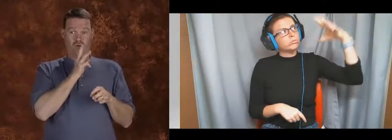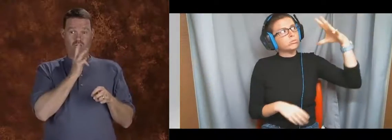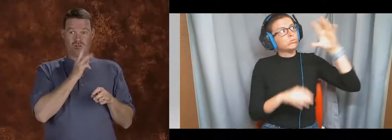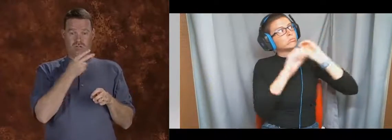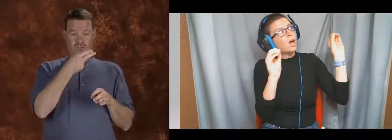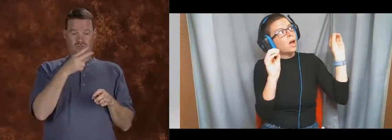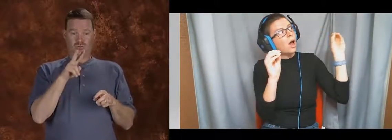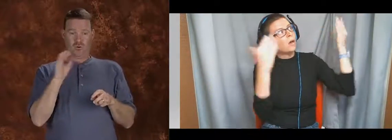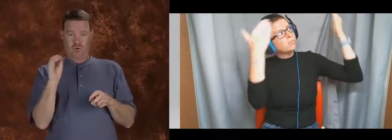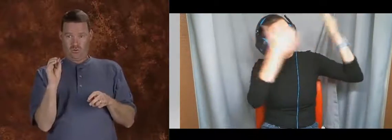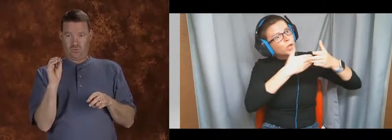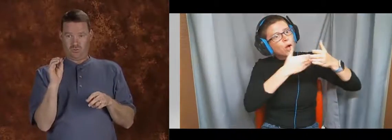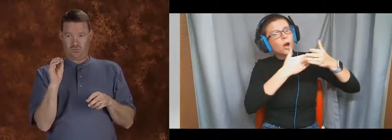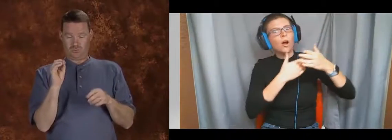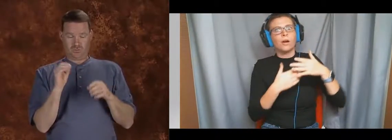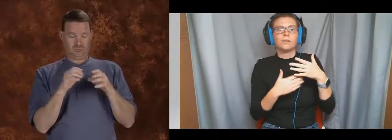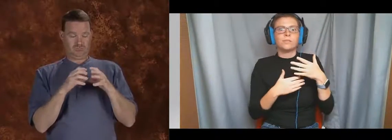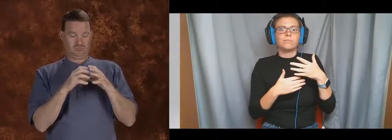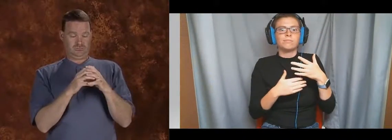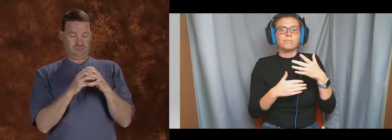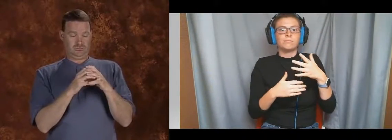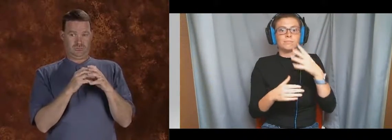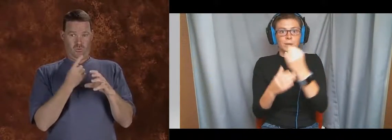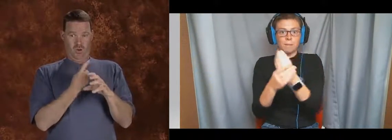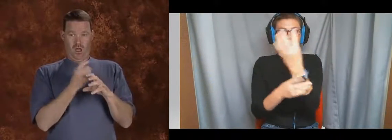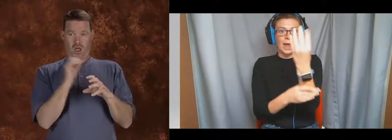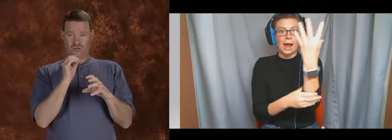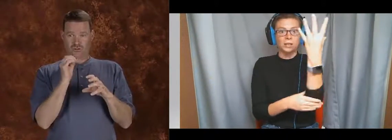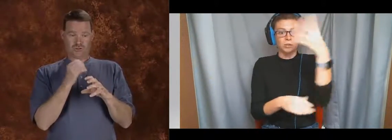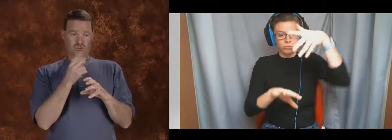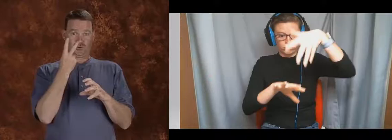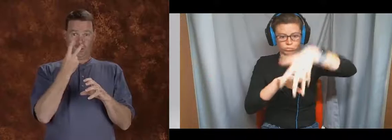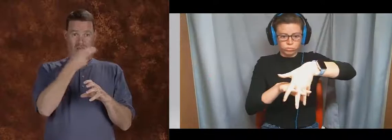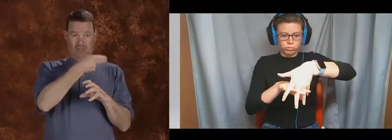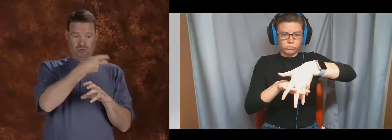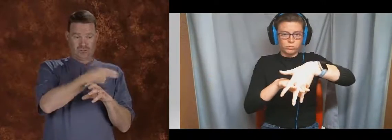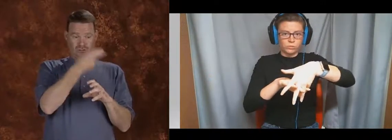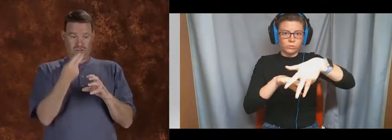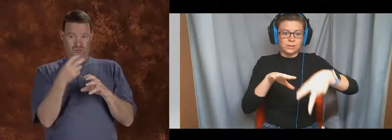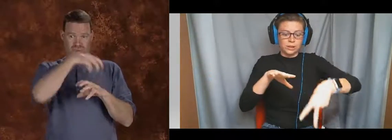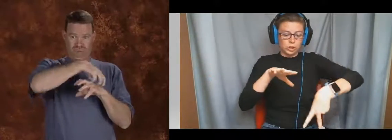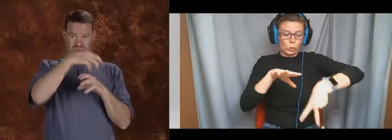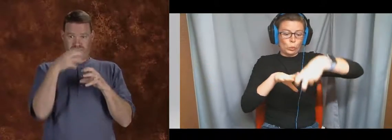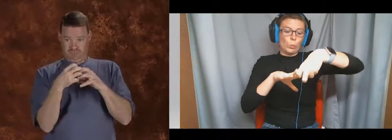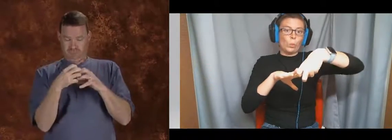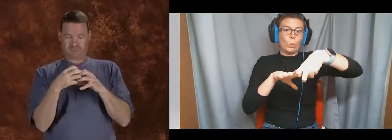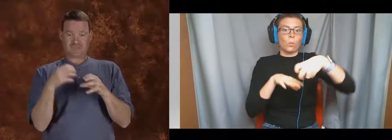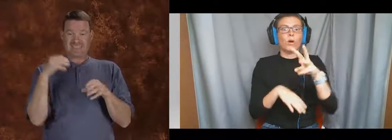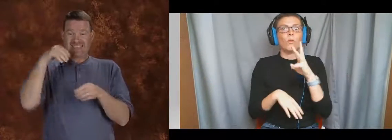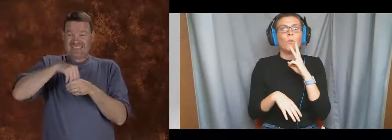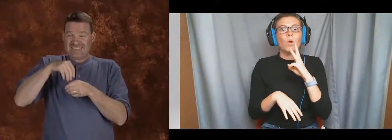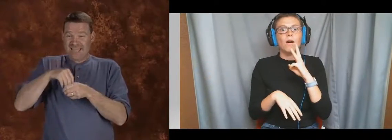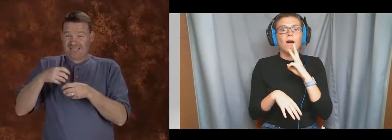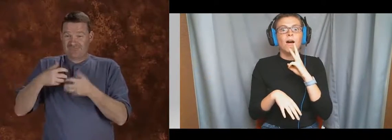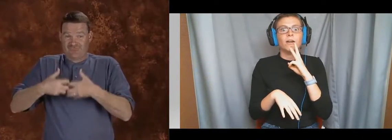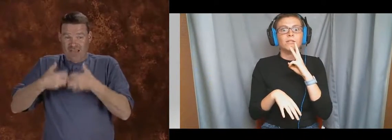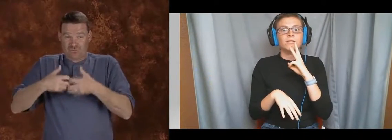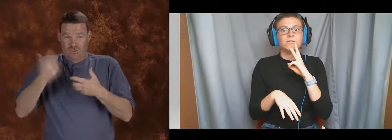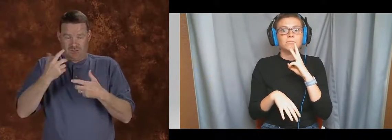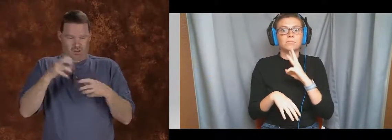Water is called H2O, which is 2 hydrogen molecules and 1 oxygen molecule.